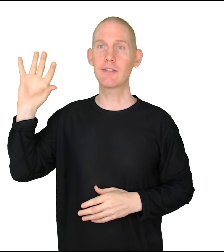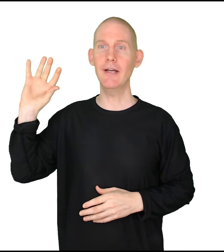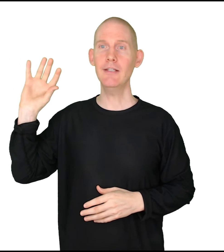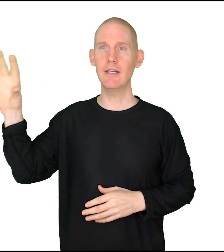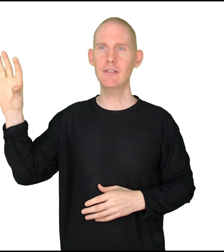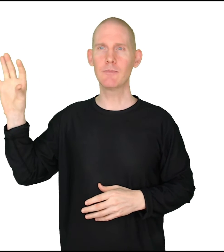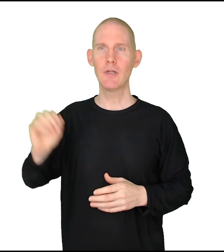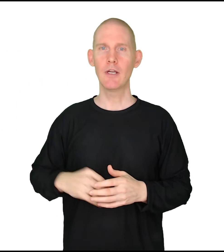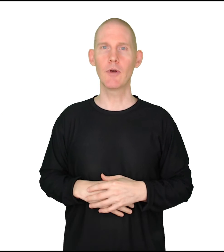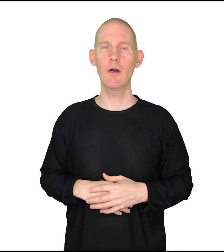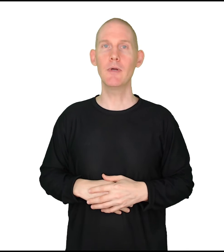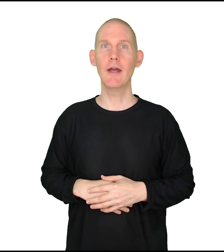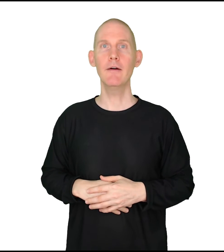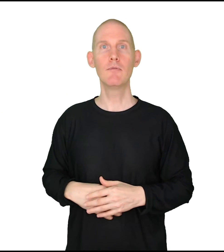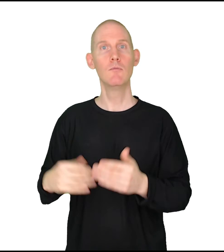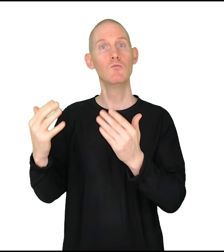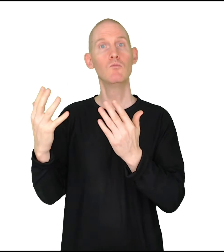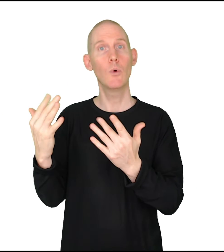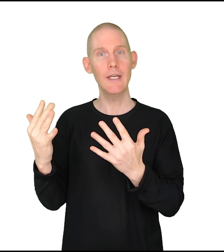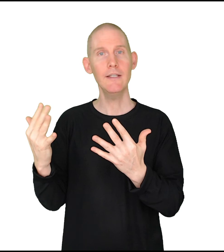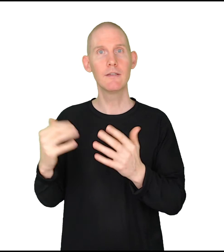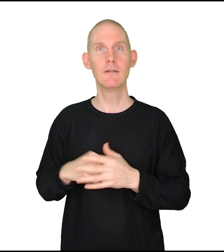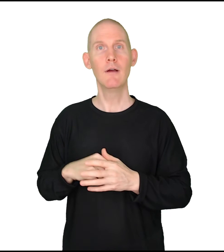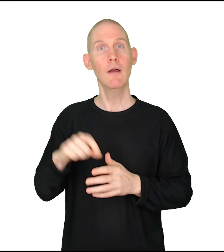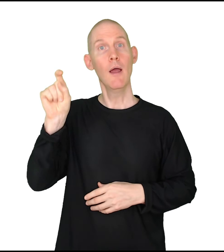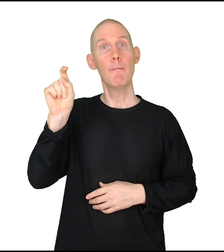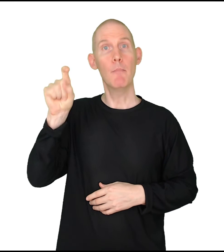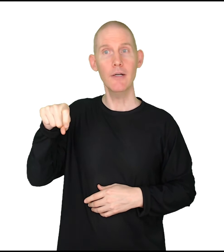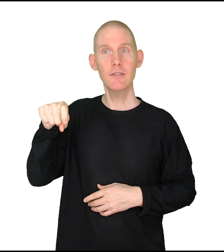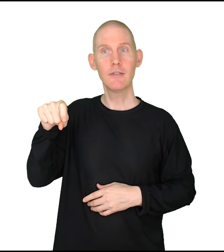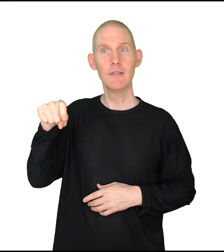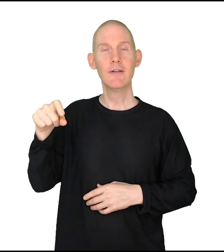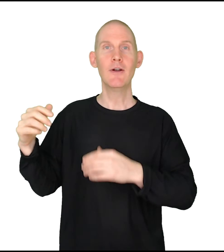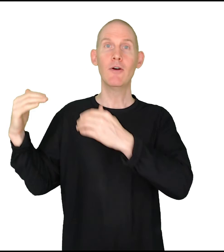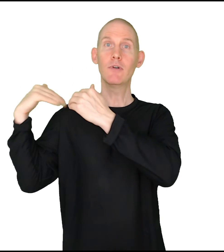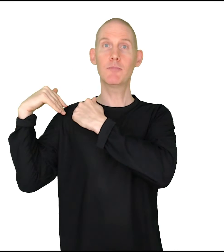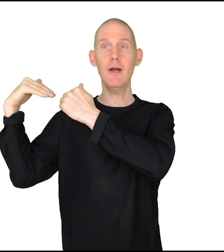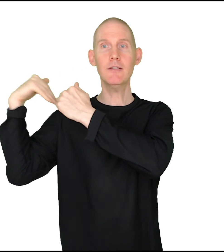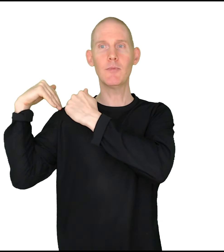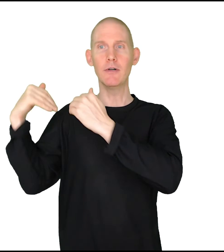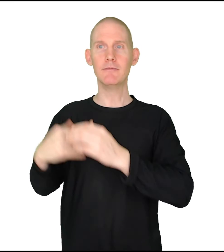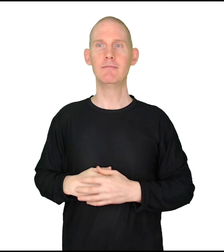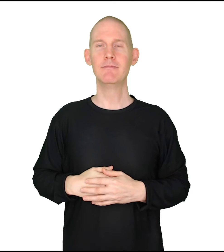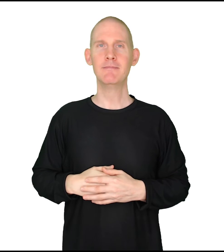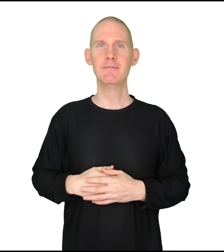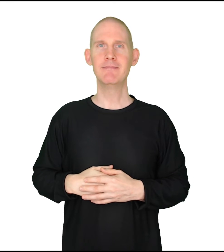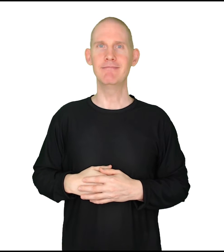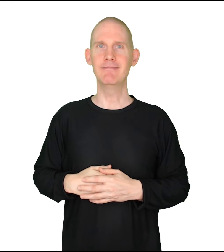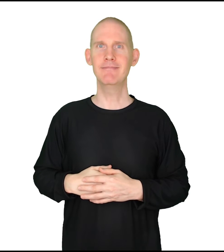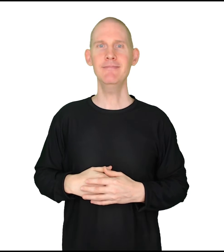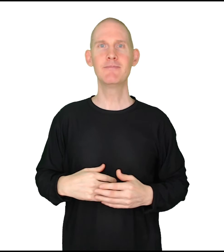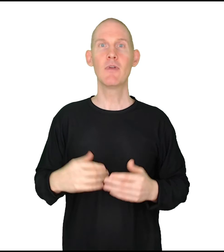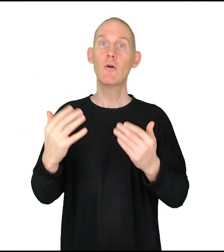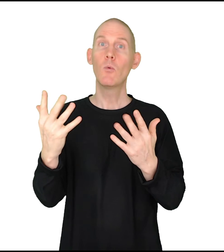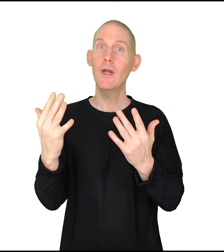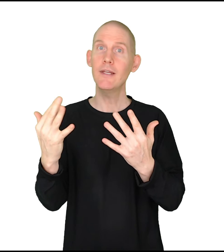fingers together, curved down a little bit here, like a shelf, kind of. Now we're going to tap on our shoulder twice. So I'm right-handed,